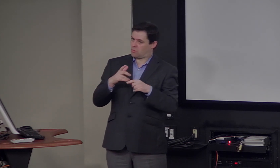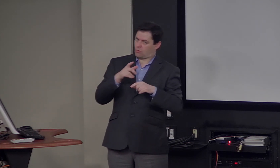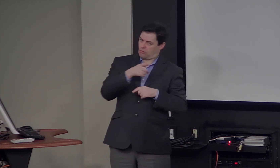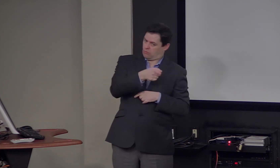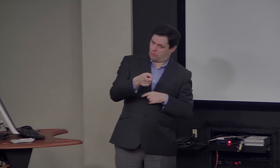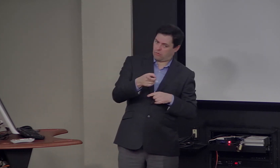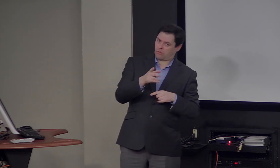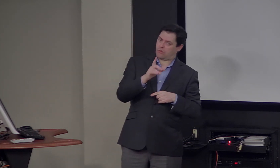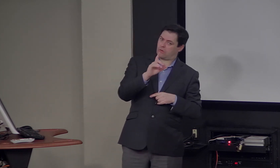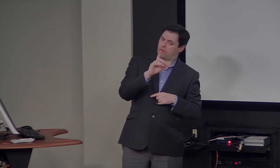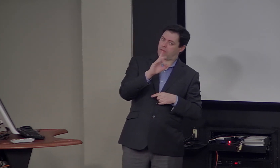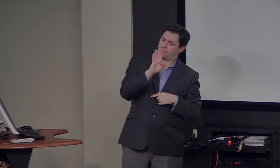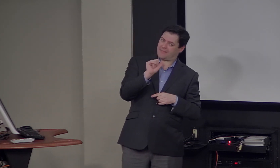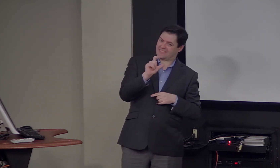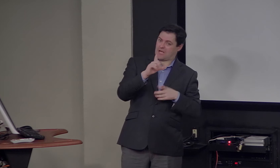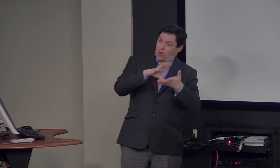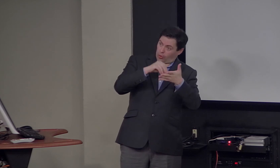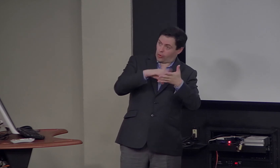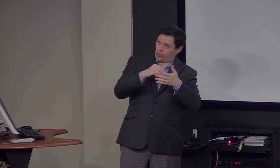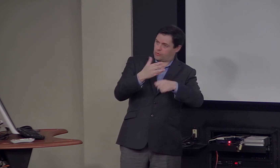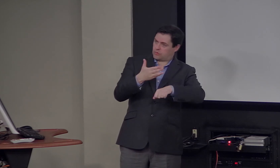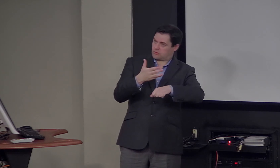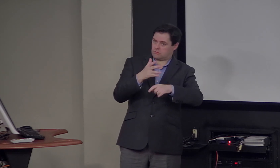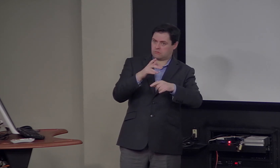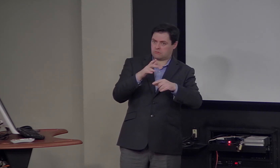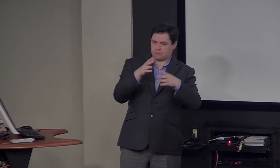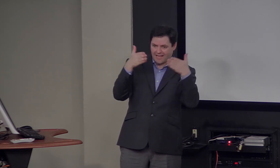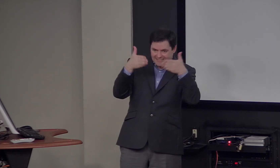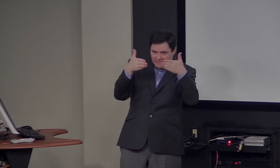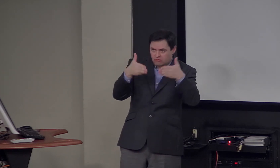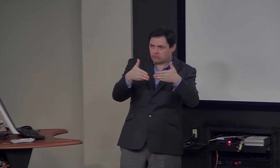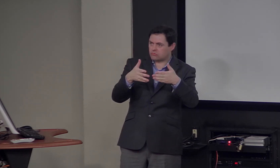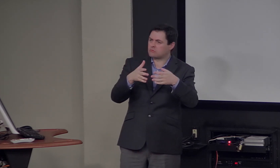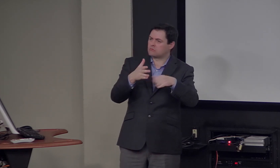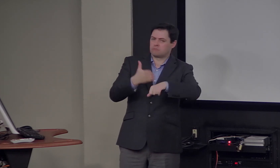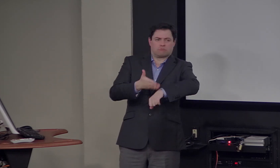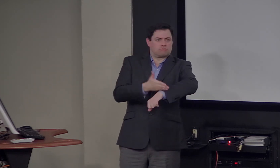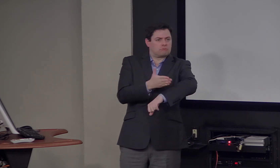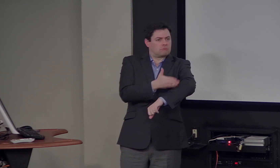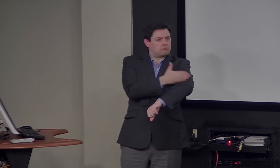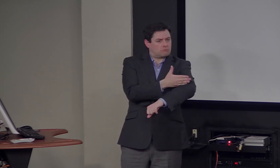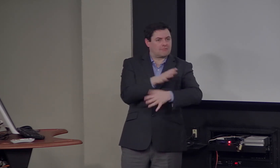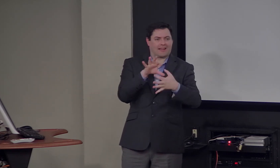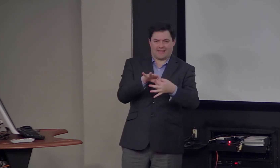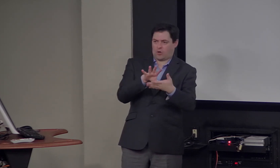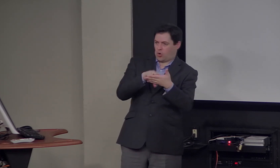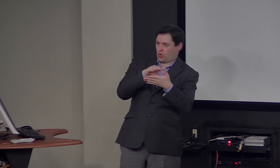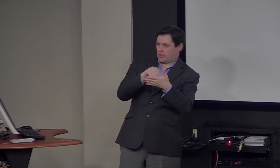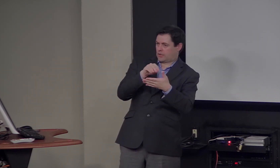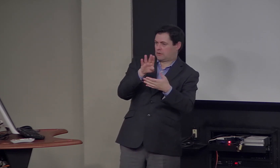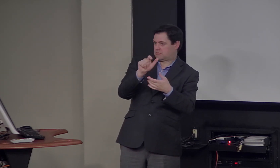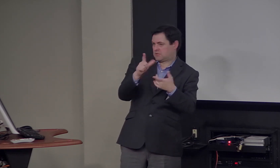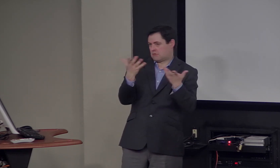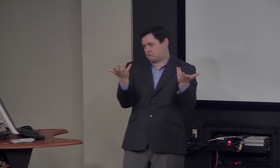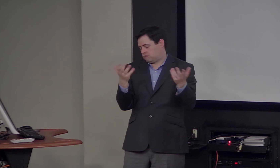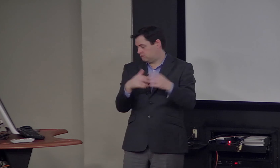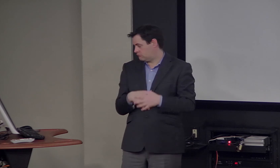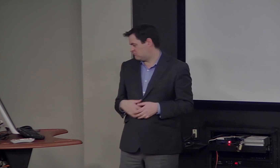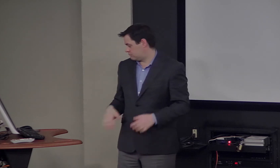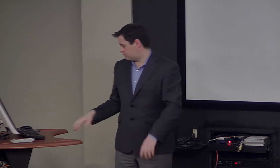not statistically different. The BSL learners were able to improve upon their attention ability, and